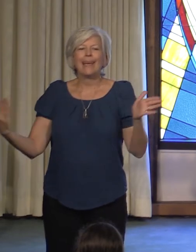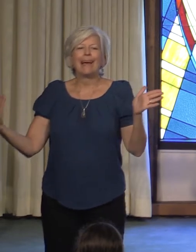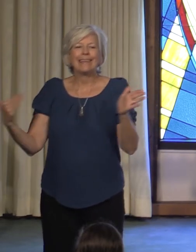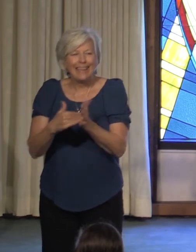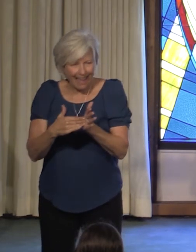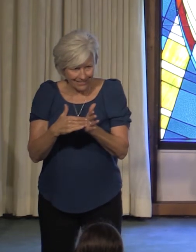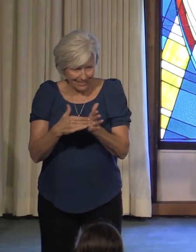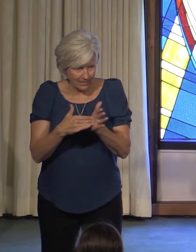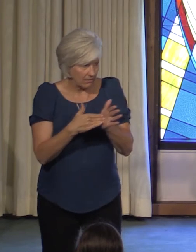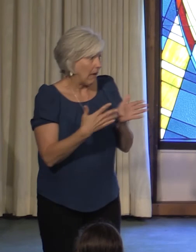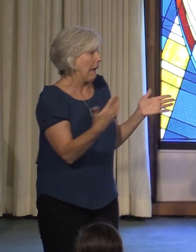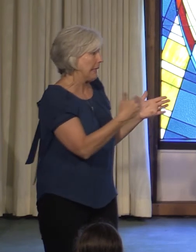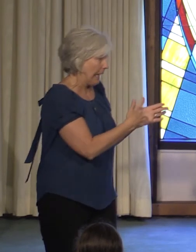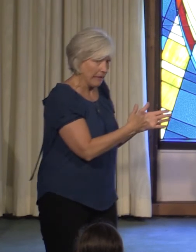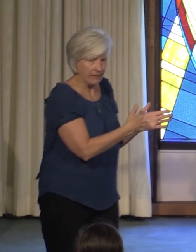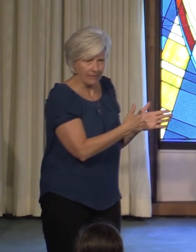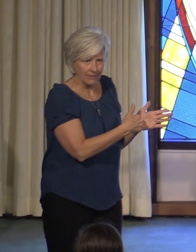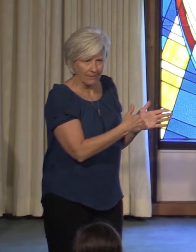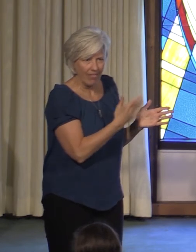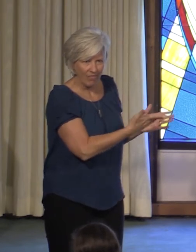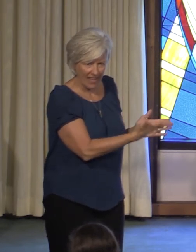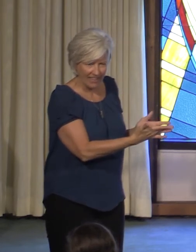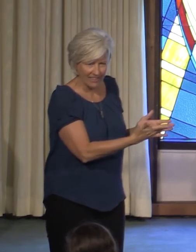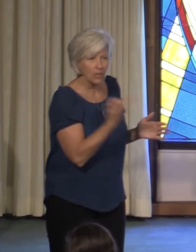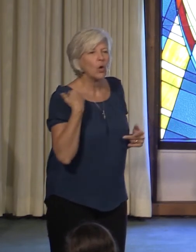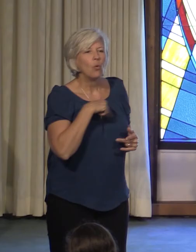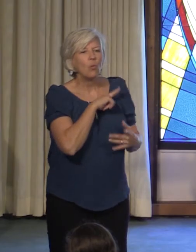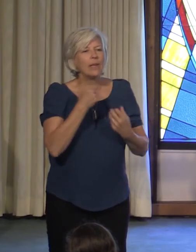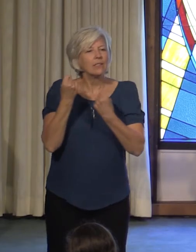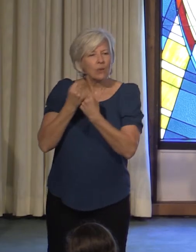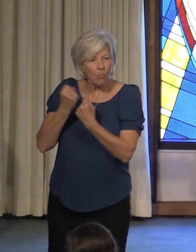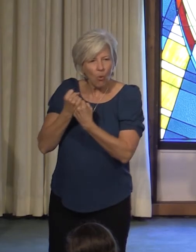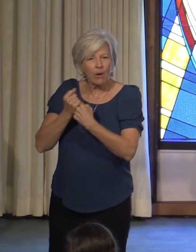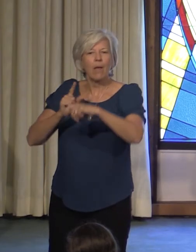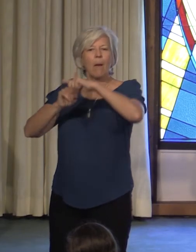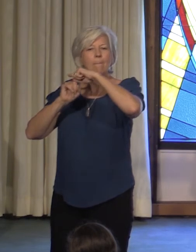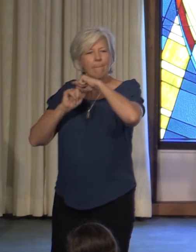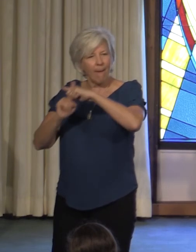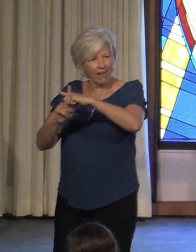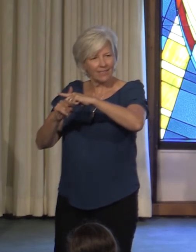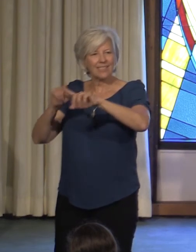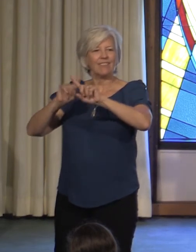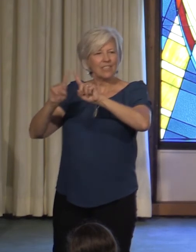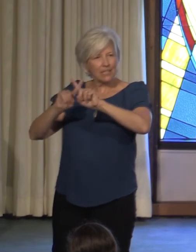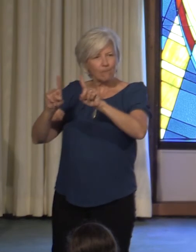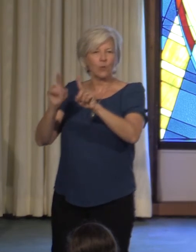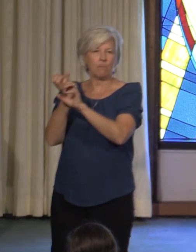things. We support positive difference makers. We